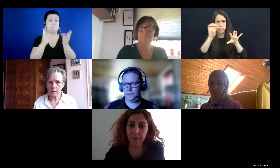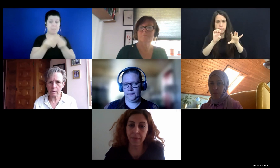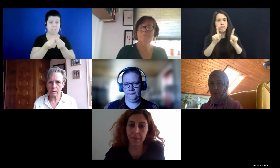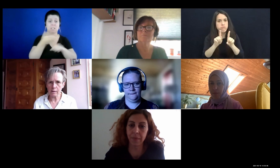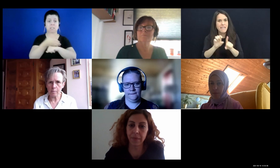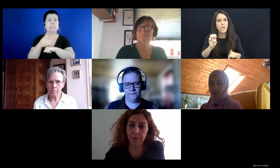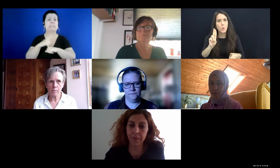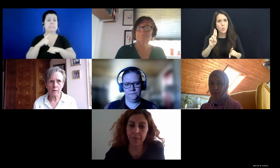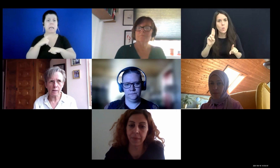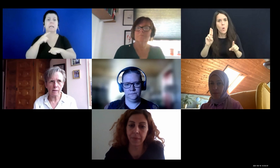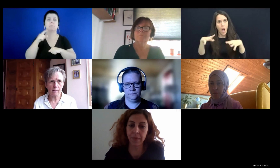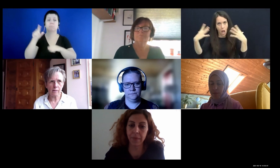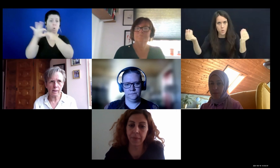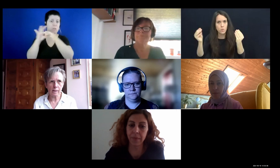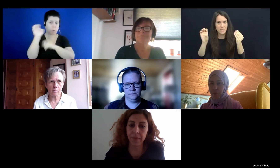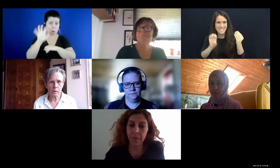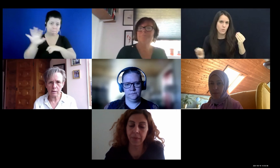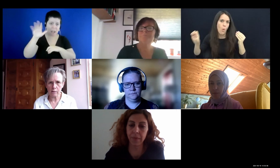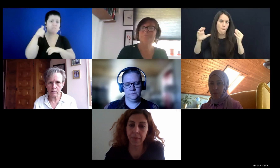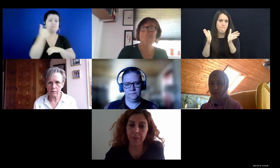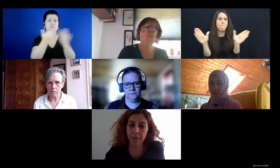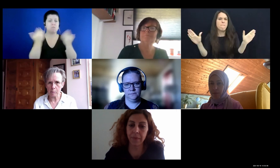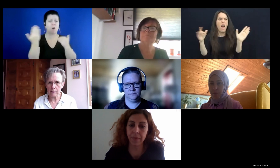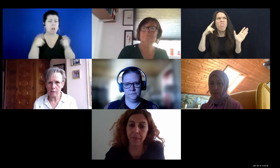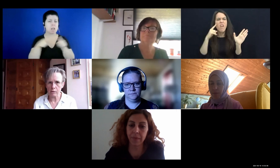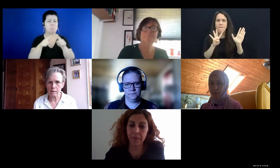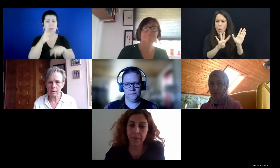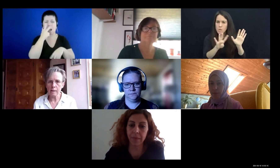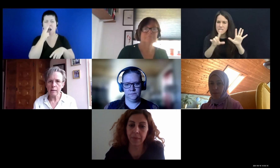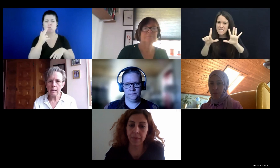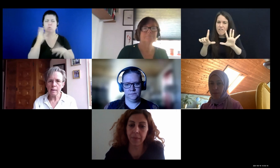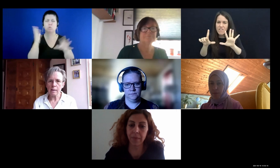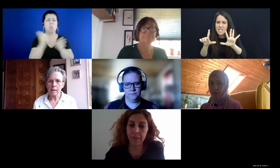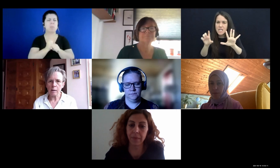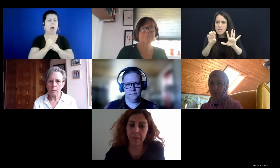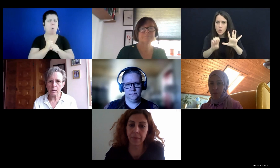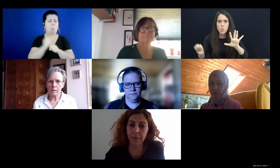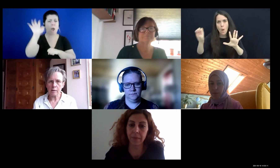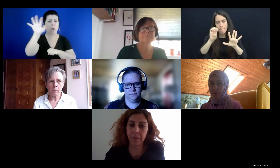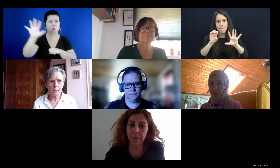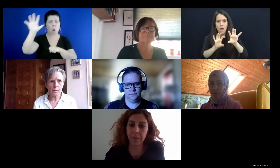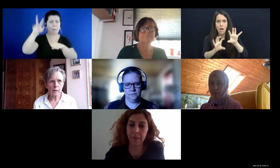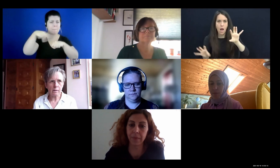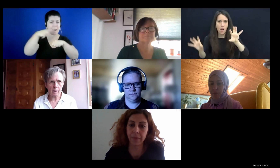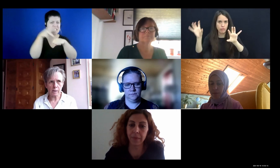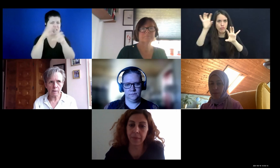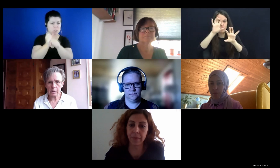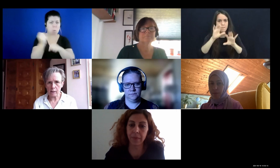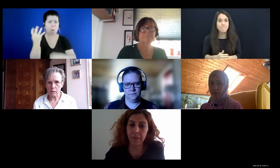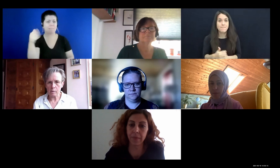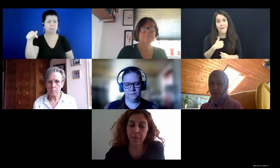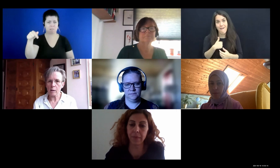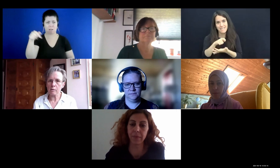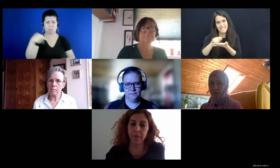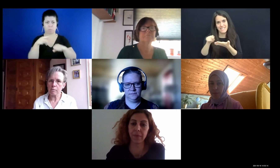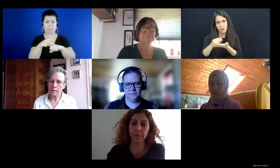as well. I think in 47 European countries. I was Secretary